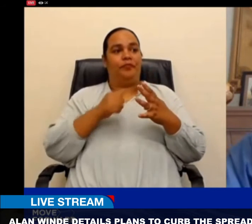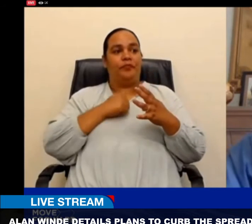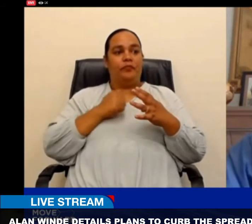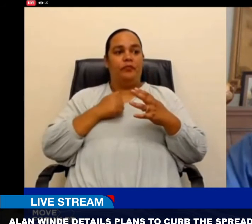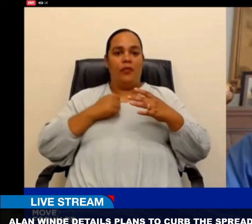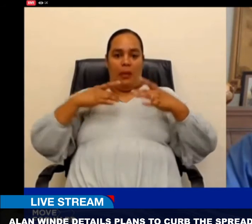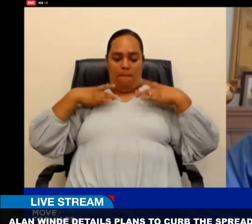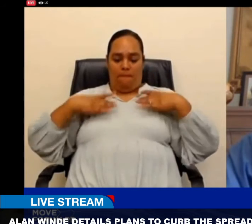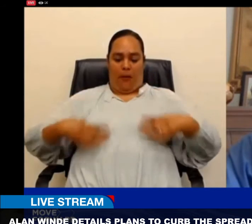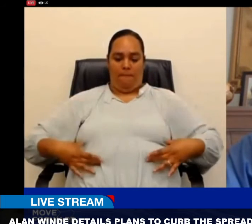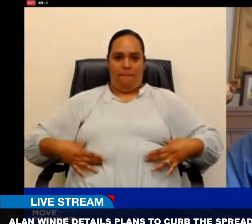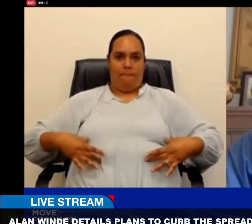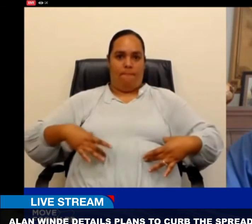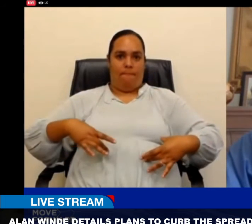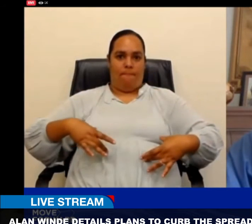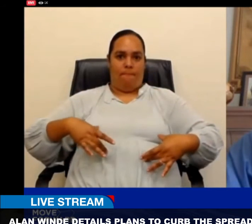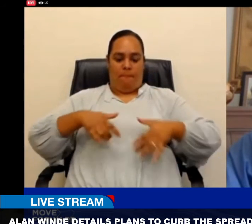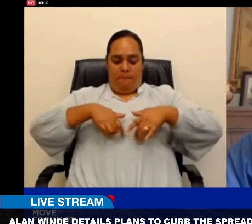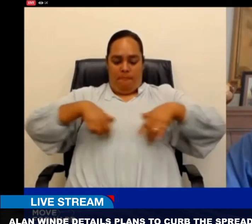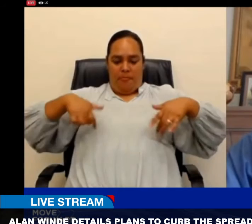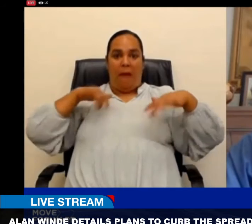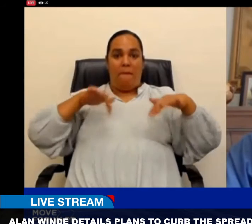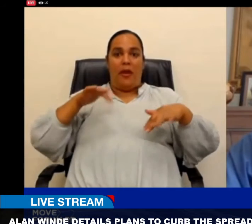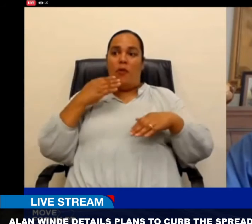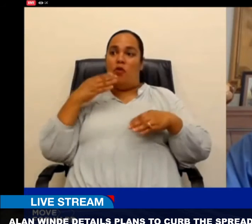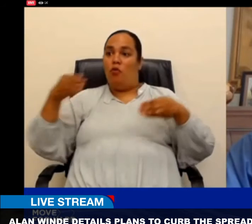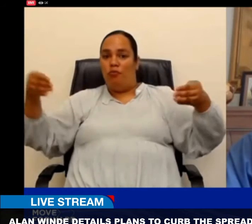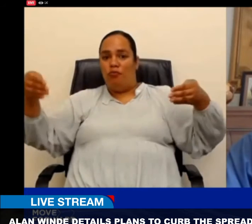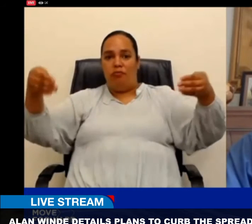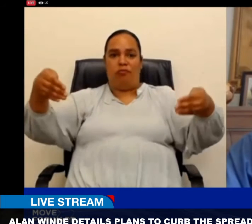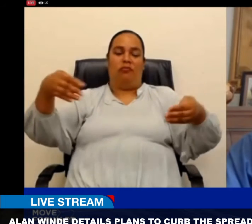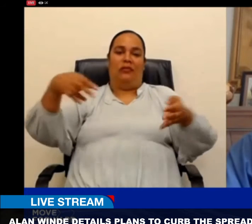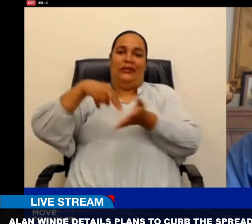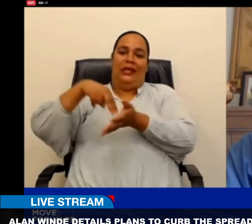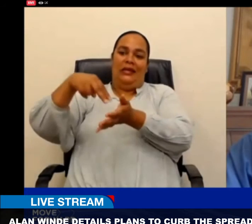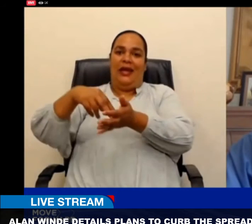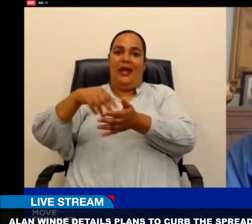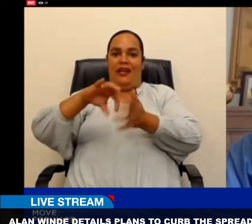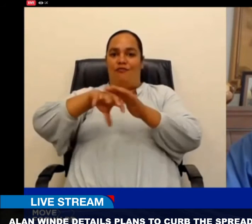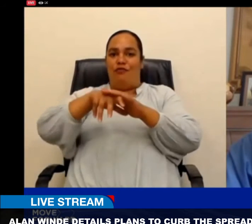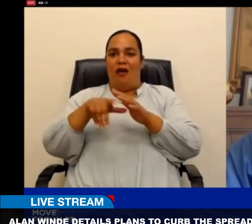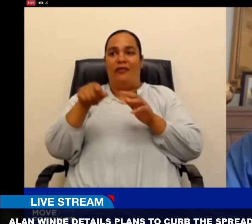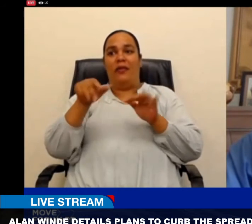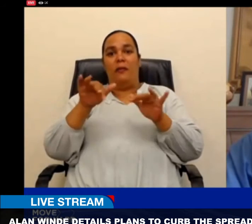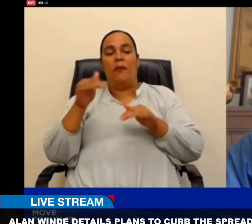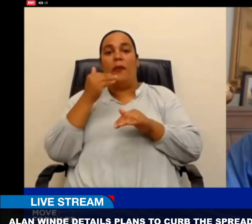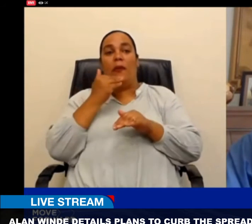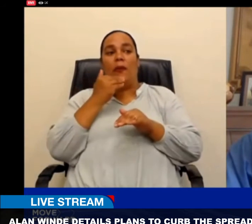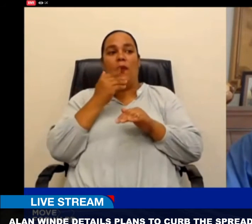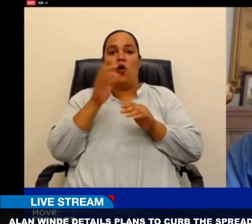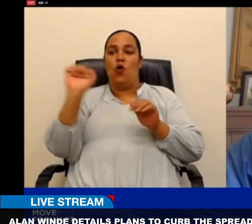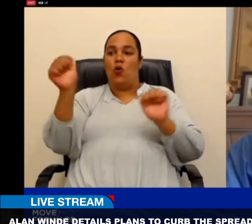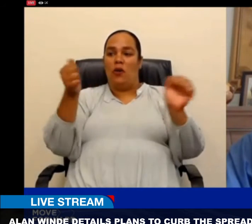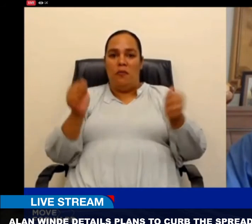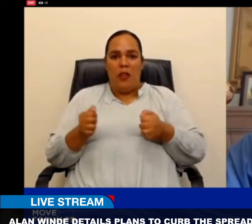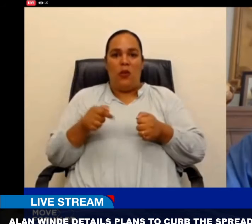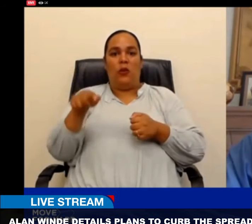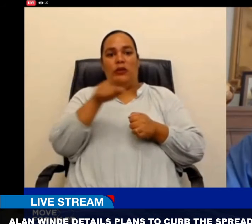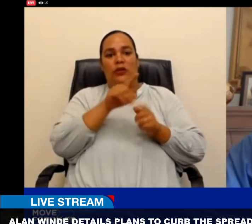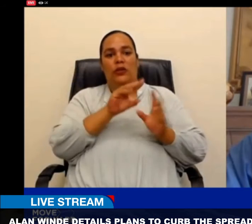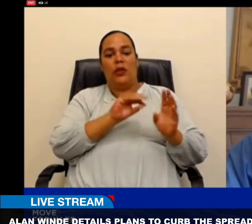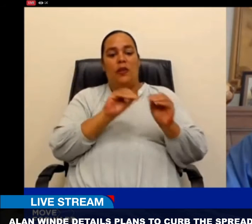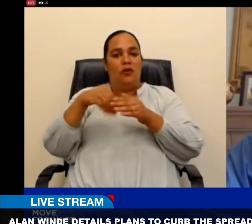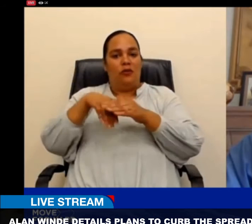bib-wearing people that we've put in place across the province. These people that have been deployed will be moving into